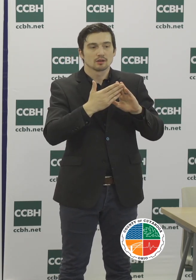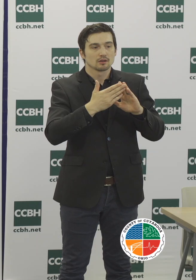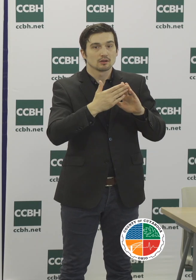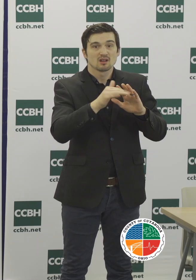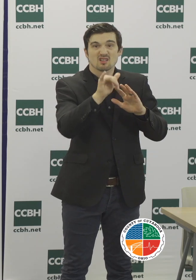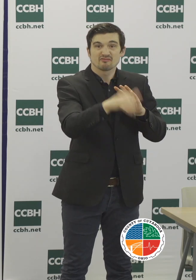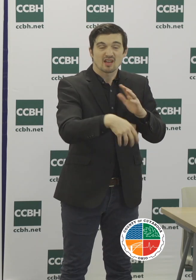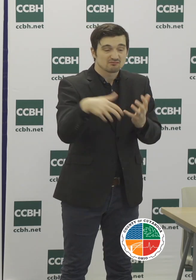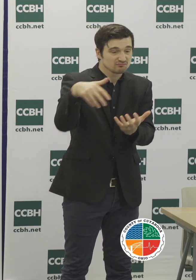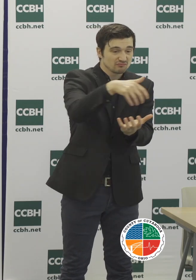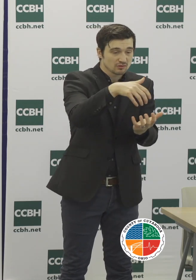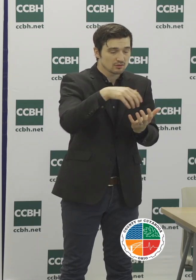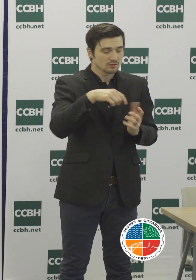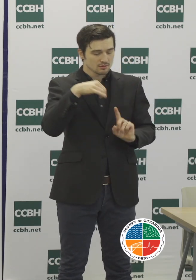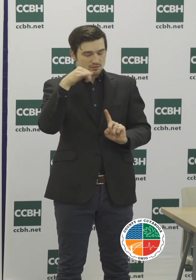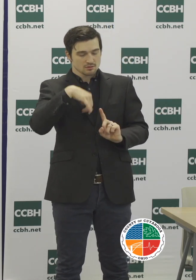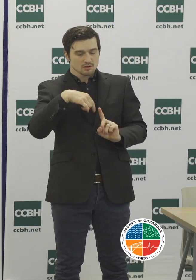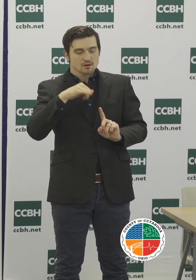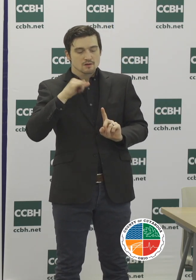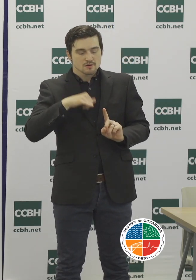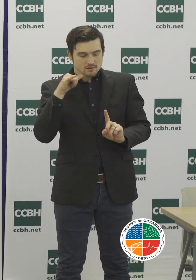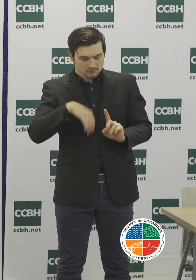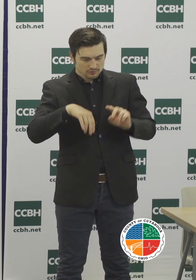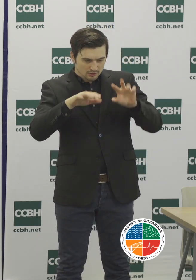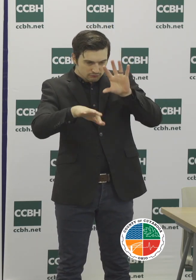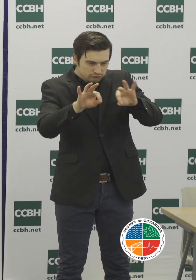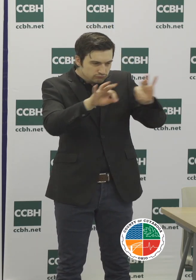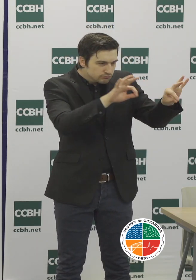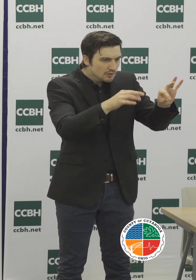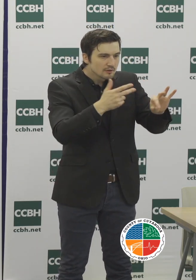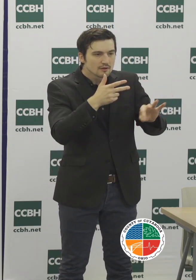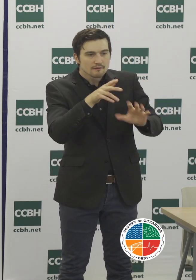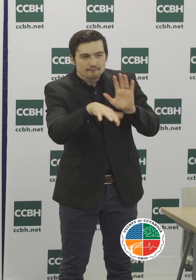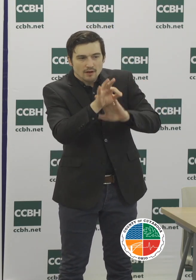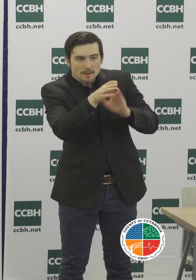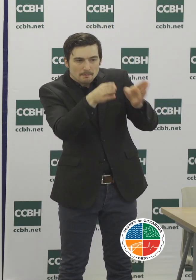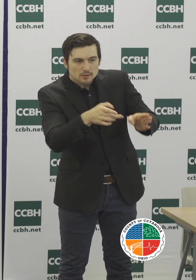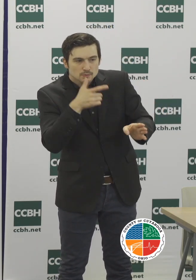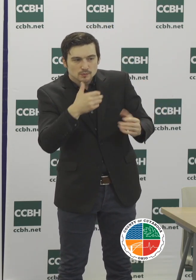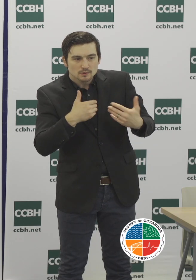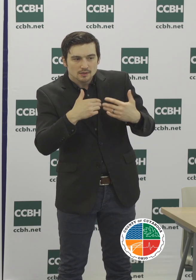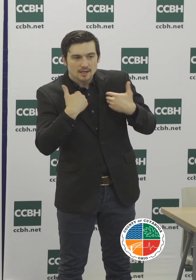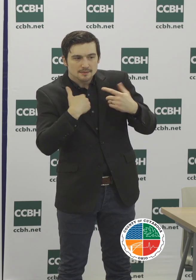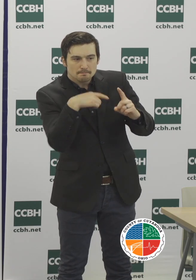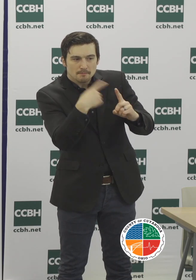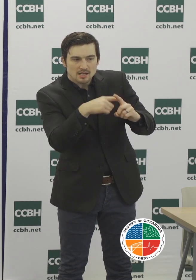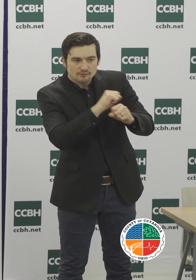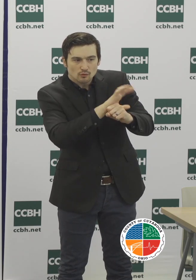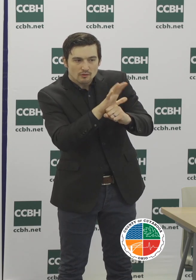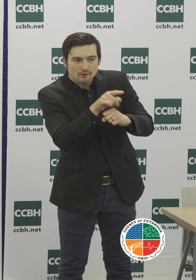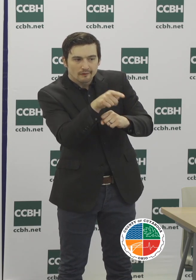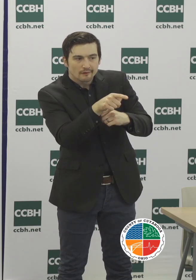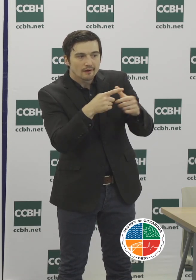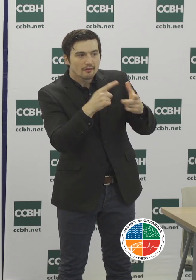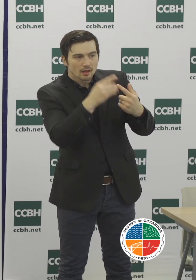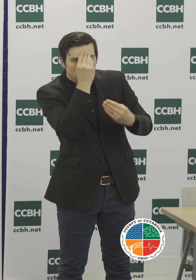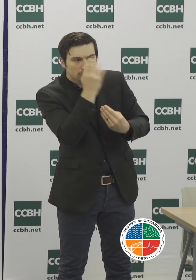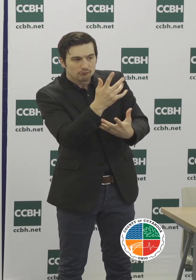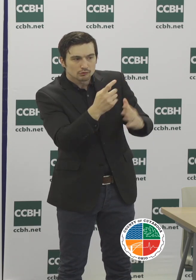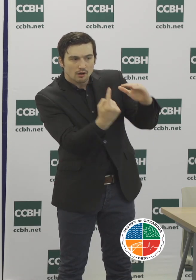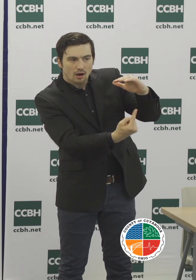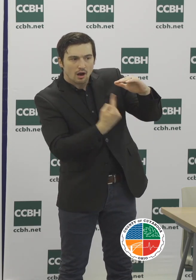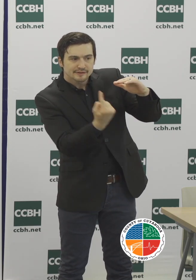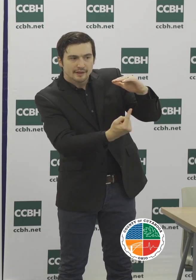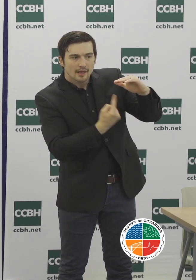to locate people who have come into contact with someone who's positive so that these people can isolate themselves or